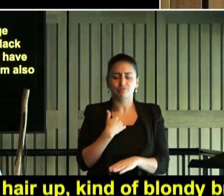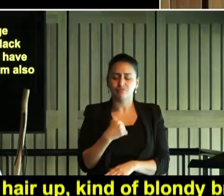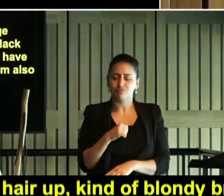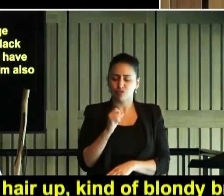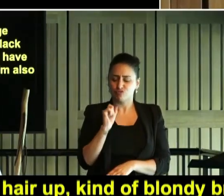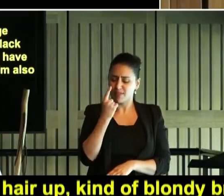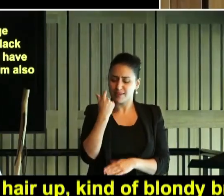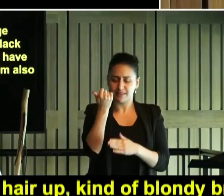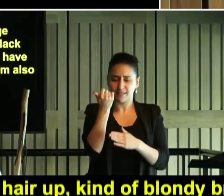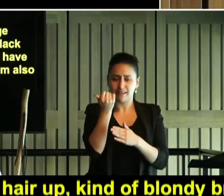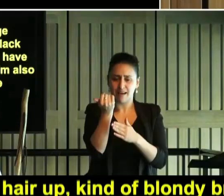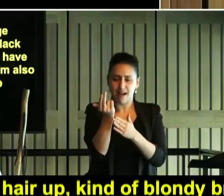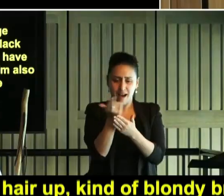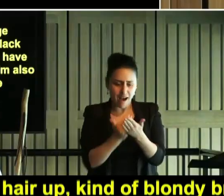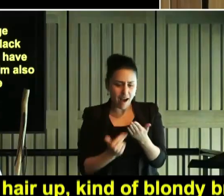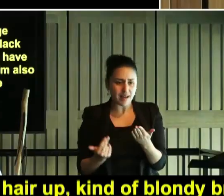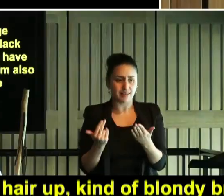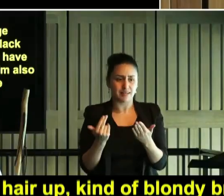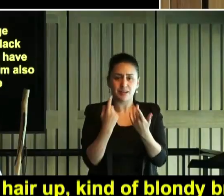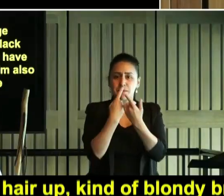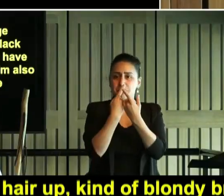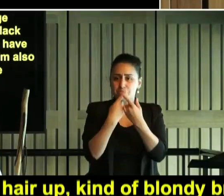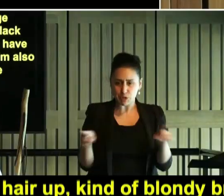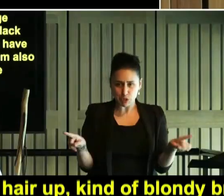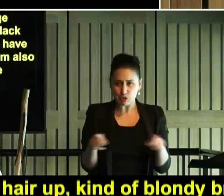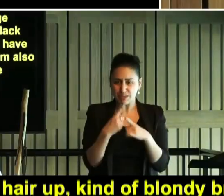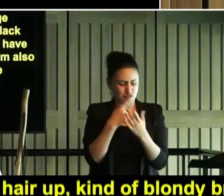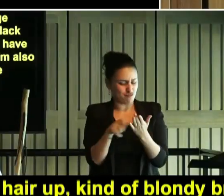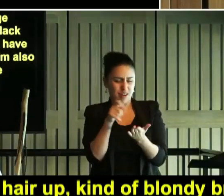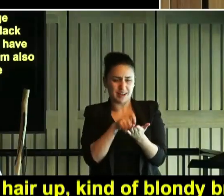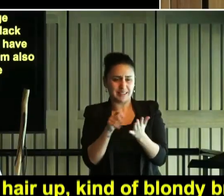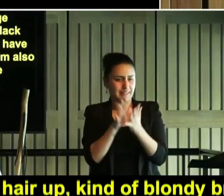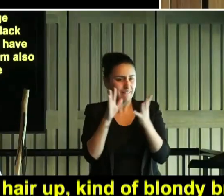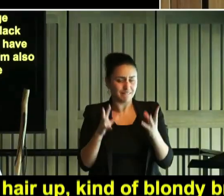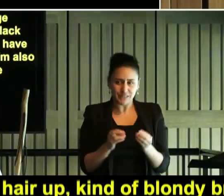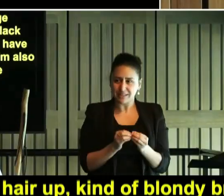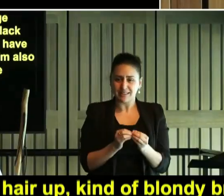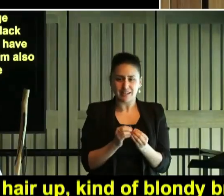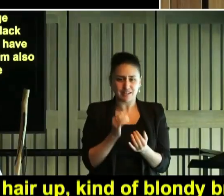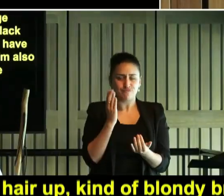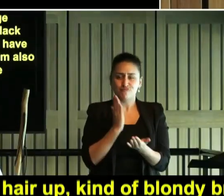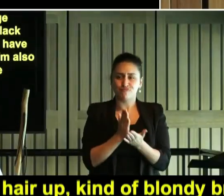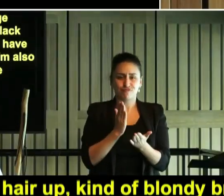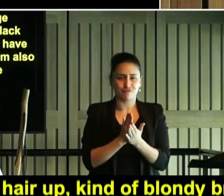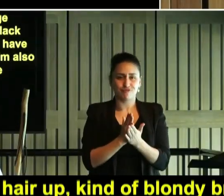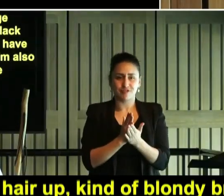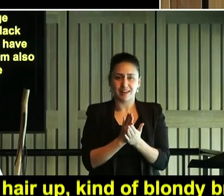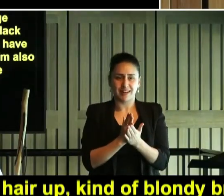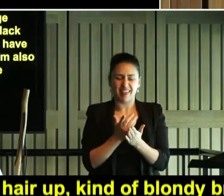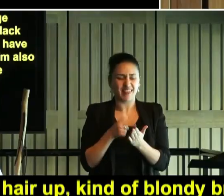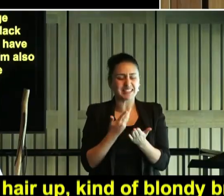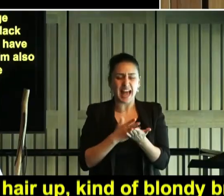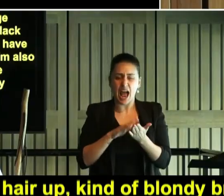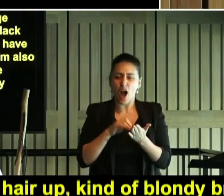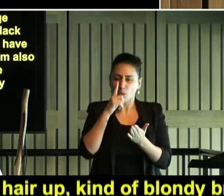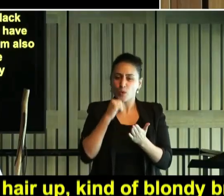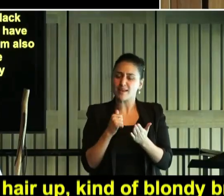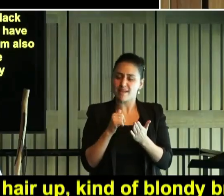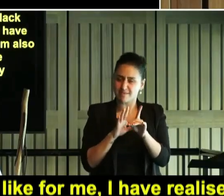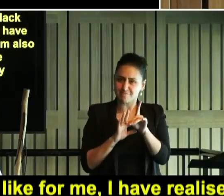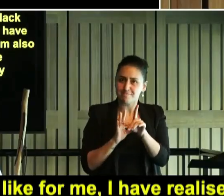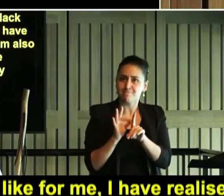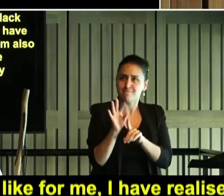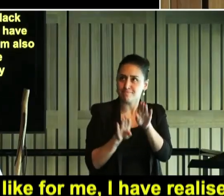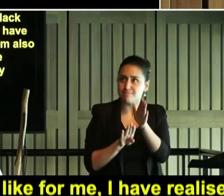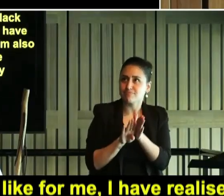that art or music, writing, is actually really the way forward, because it